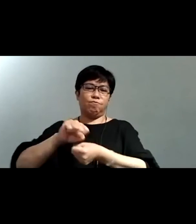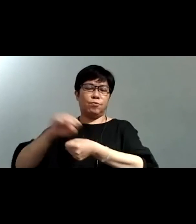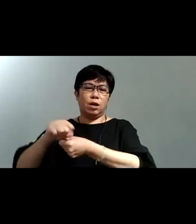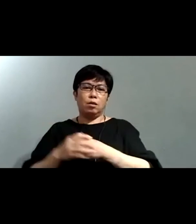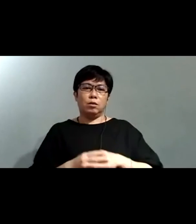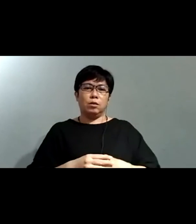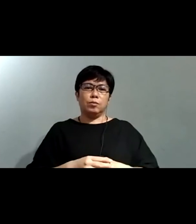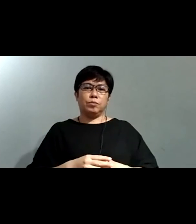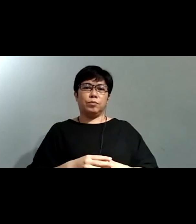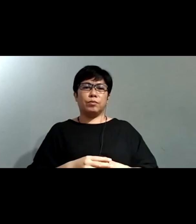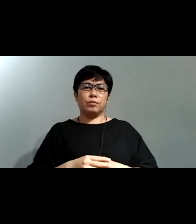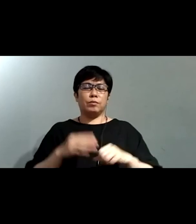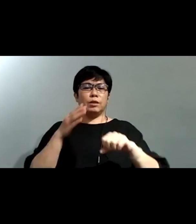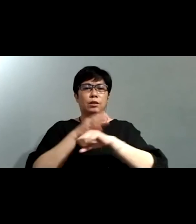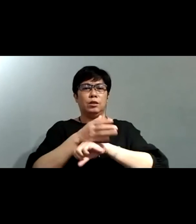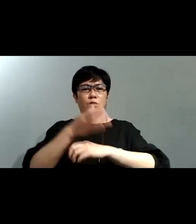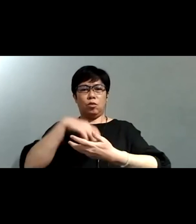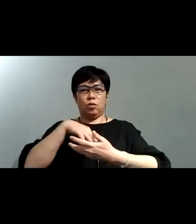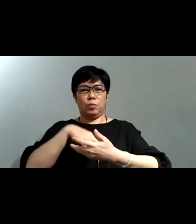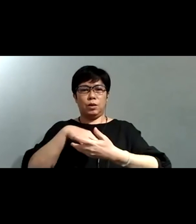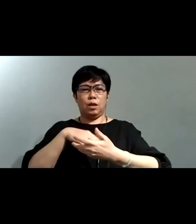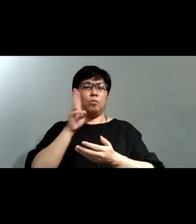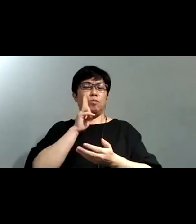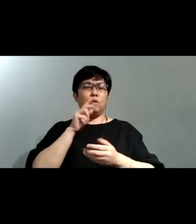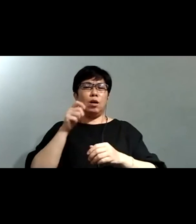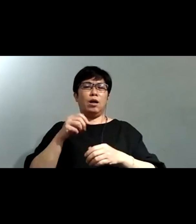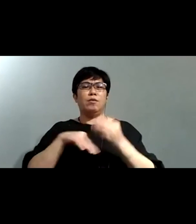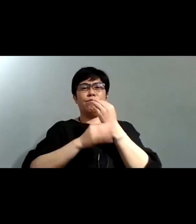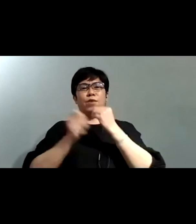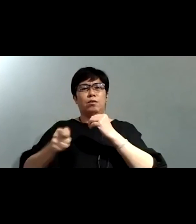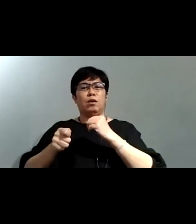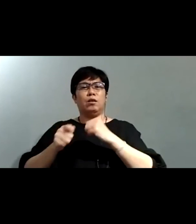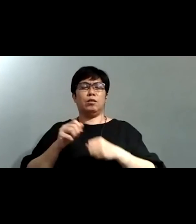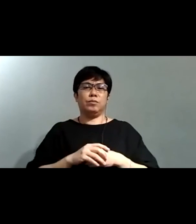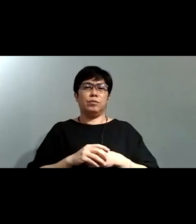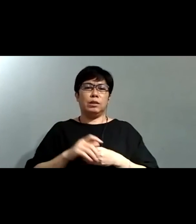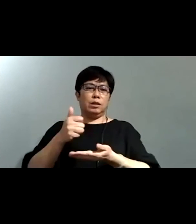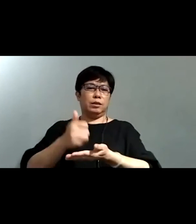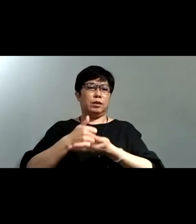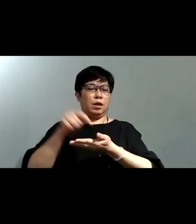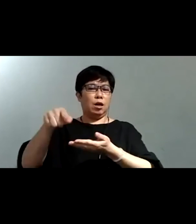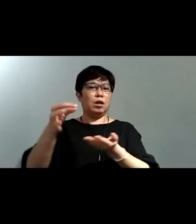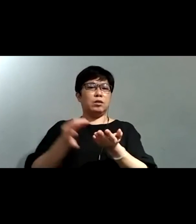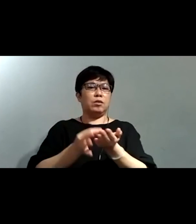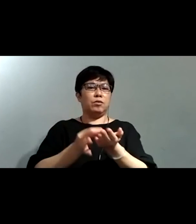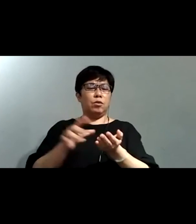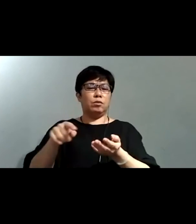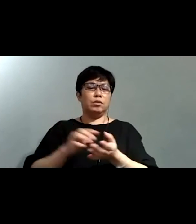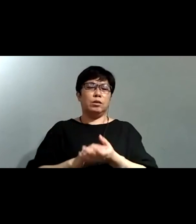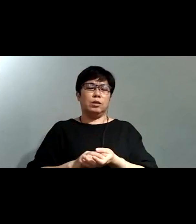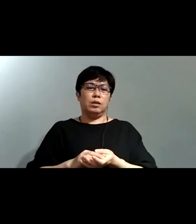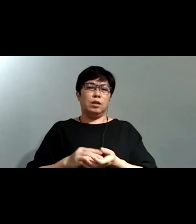engage the resident again to comment the prototype that produced by the student.